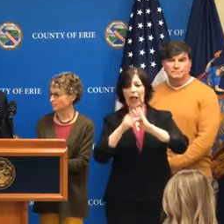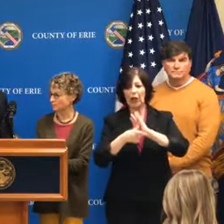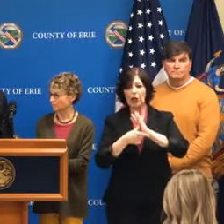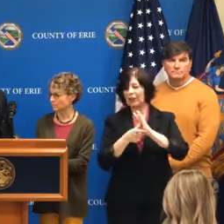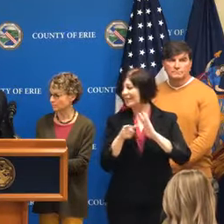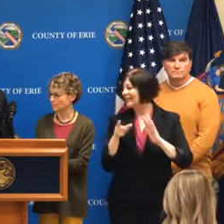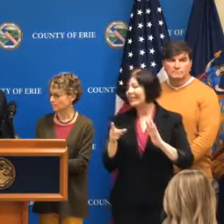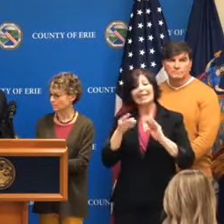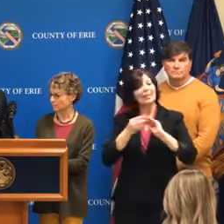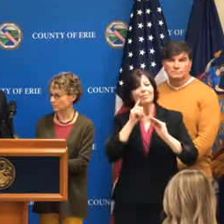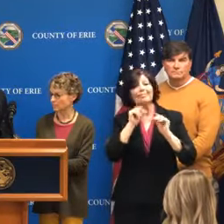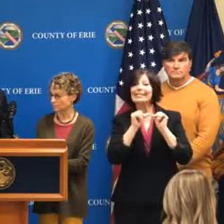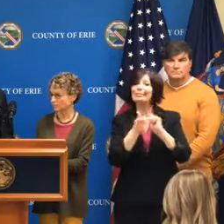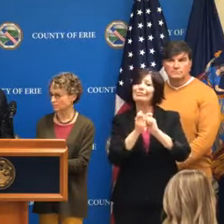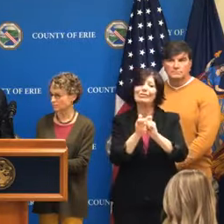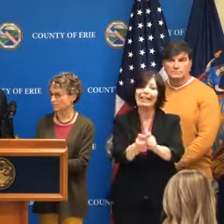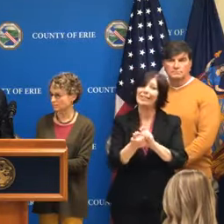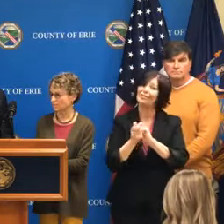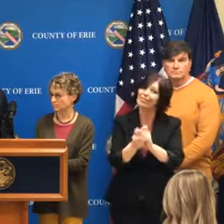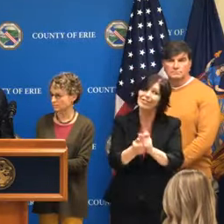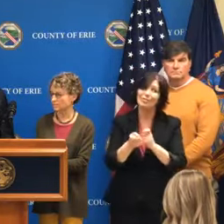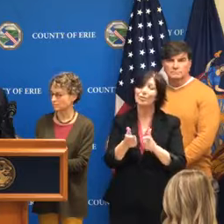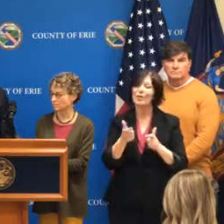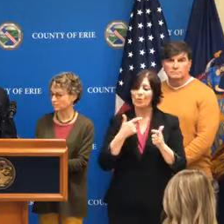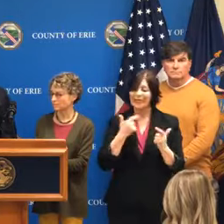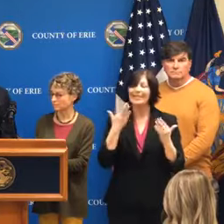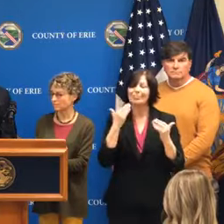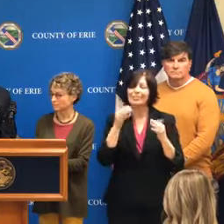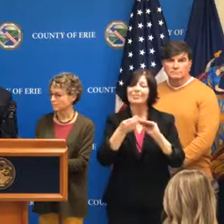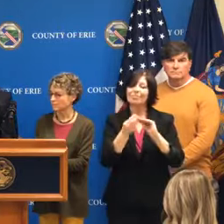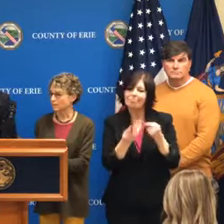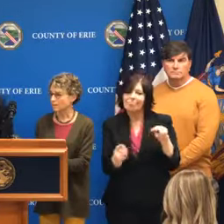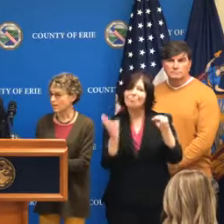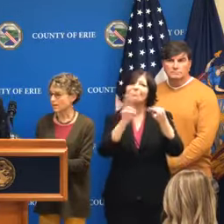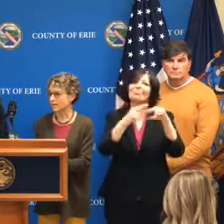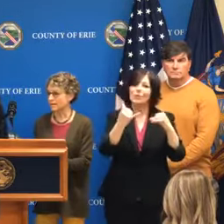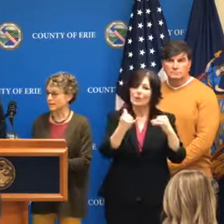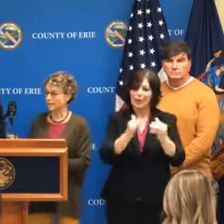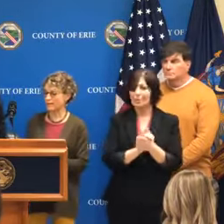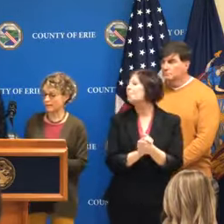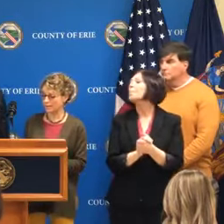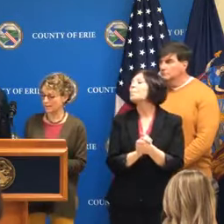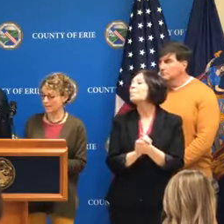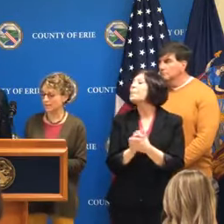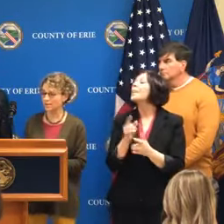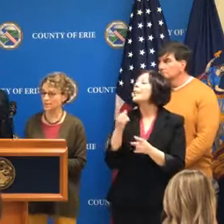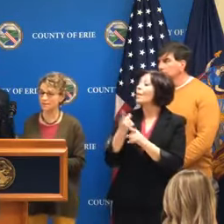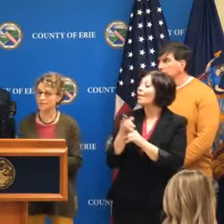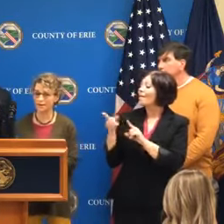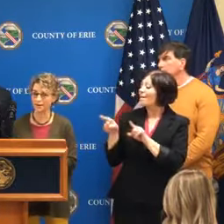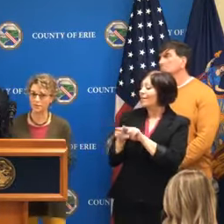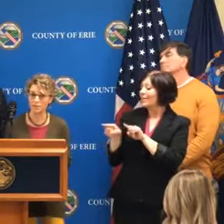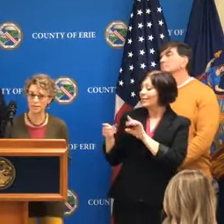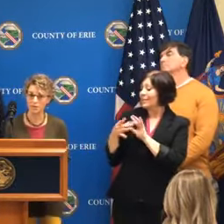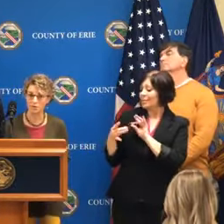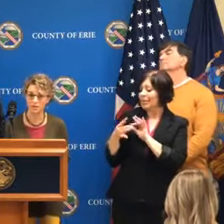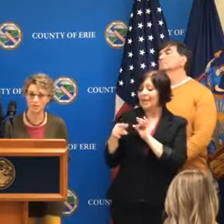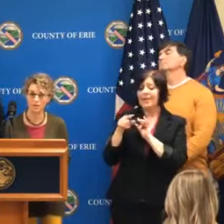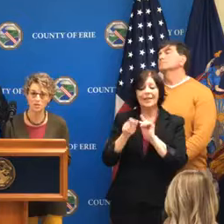as of this morning, but we do anticipate that number to go up during the day. all right, as our county executive mentioned, this is a very